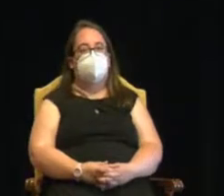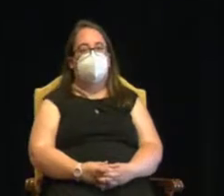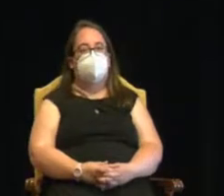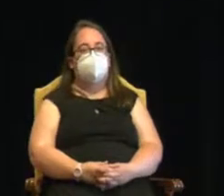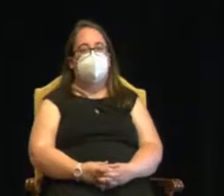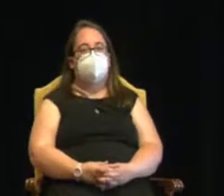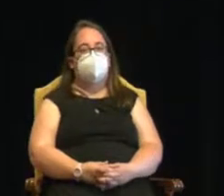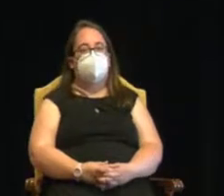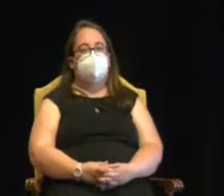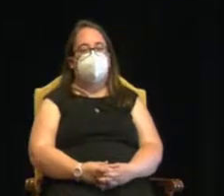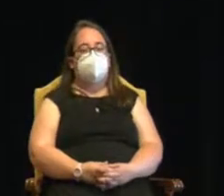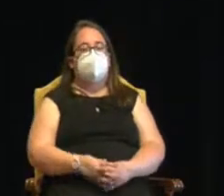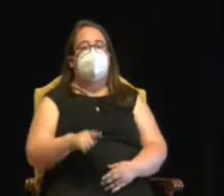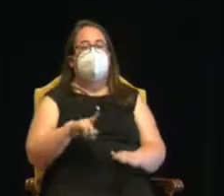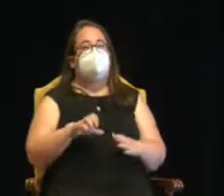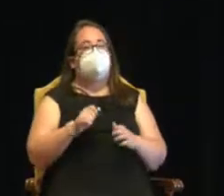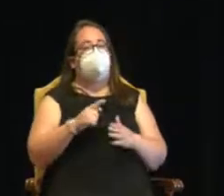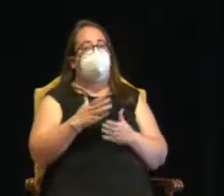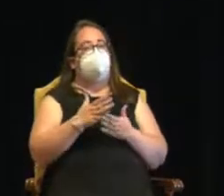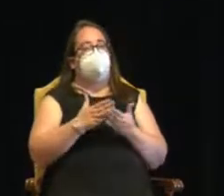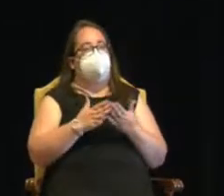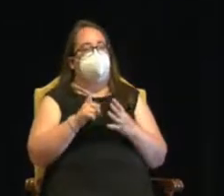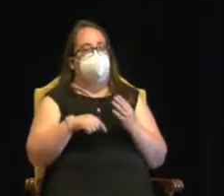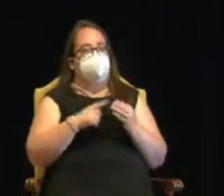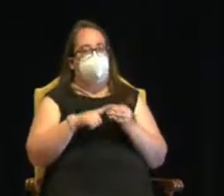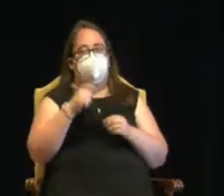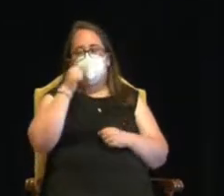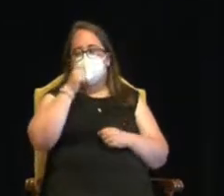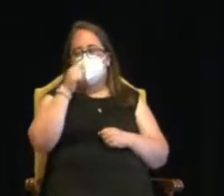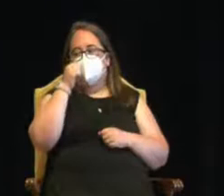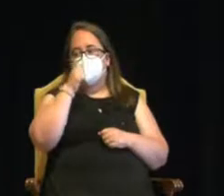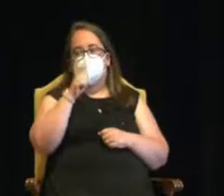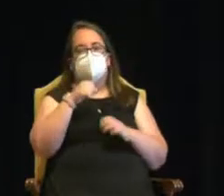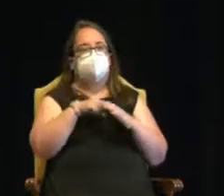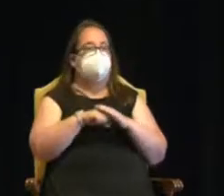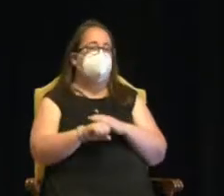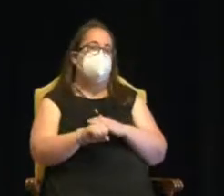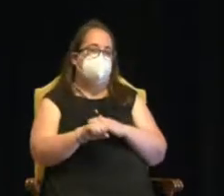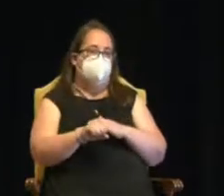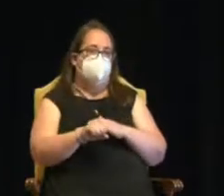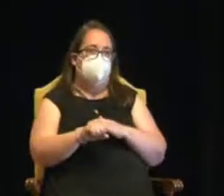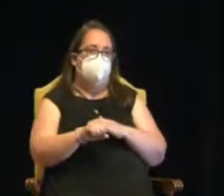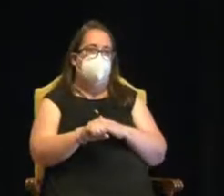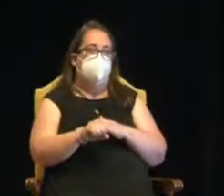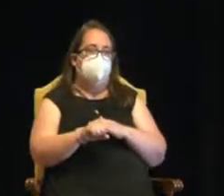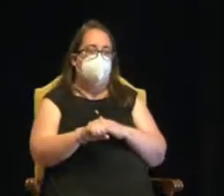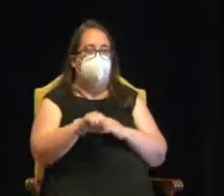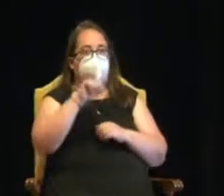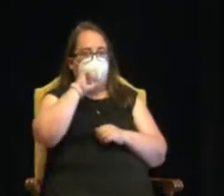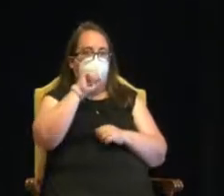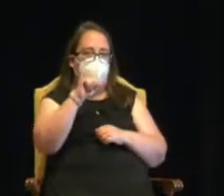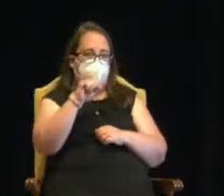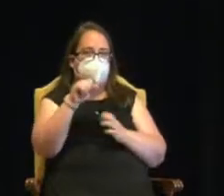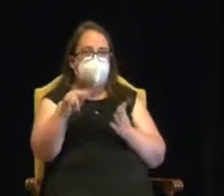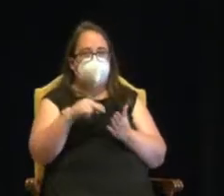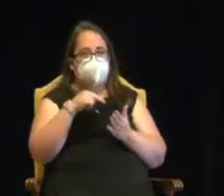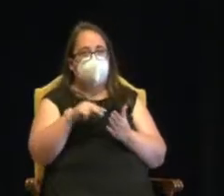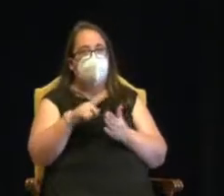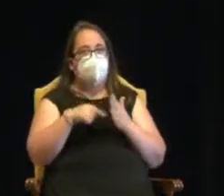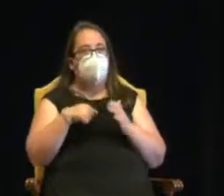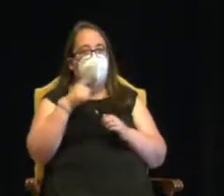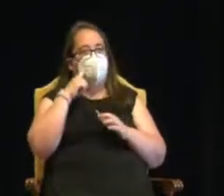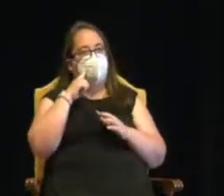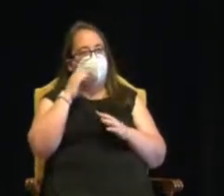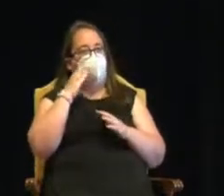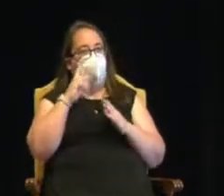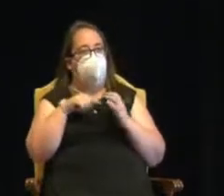and they did a piece about girls who had given birth at proms, at dances, and what we think we know about